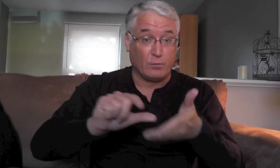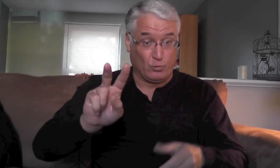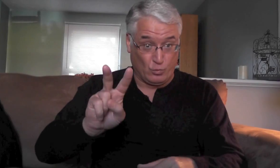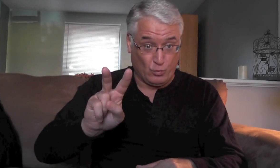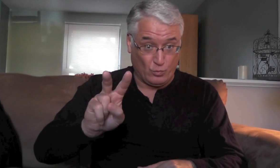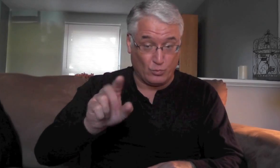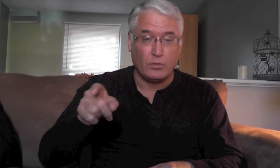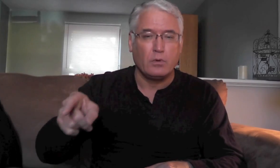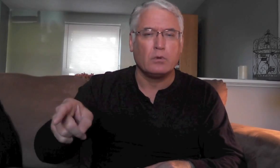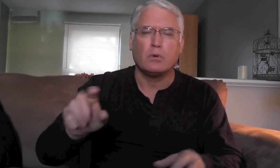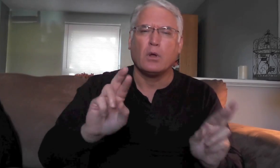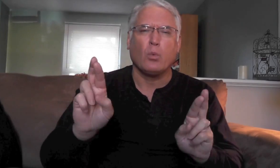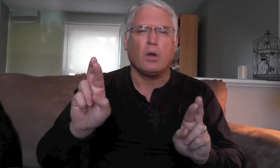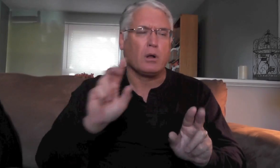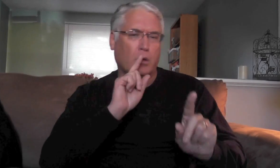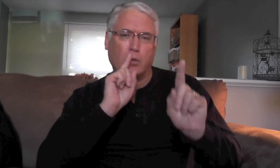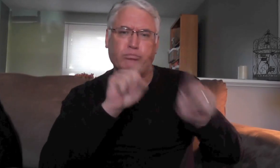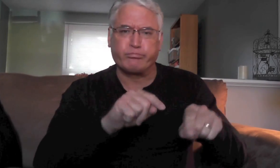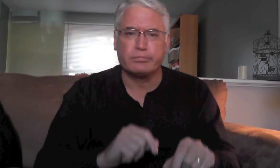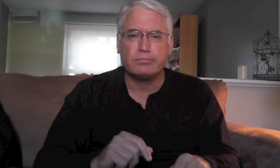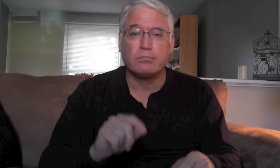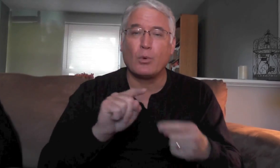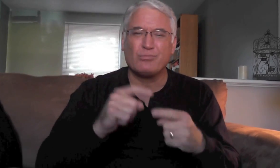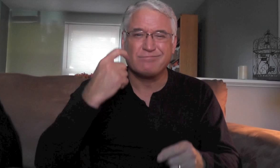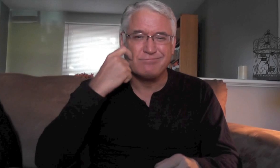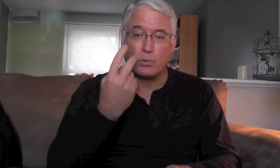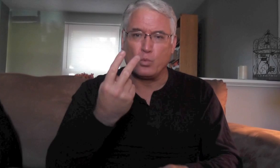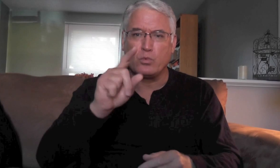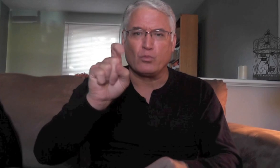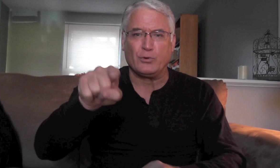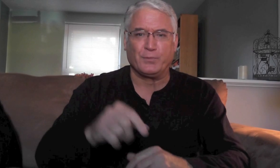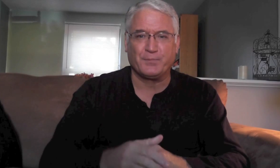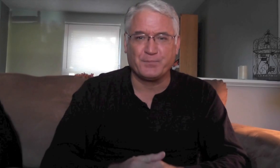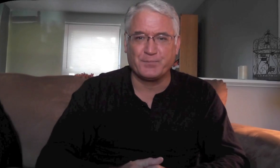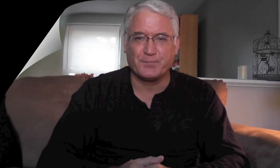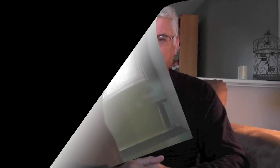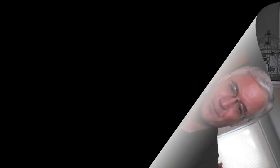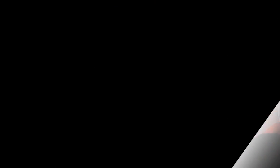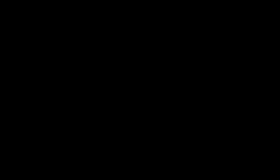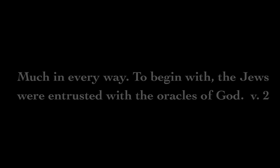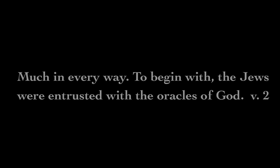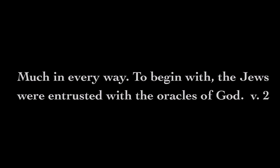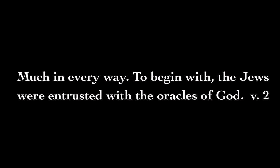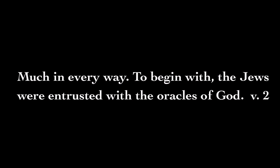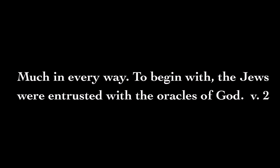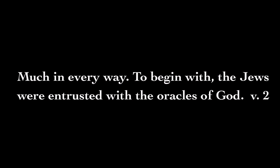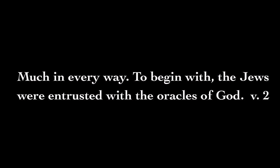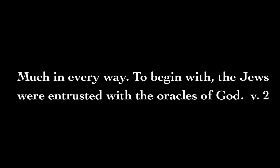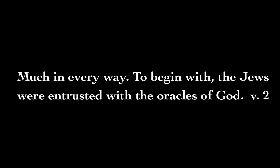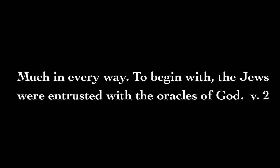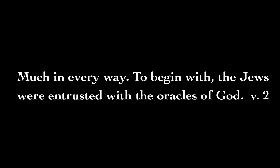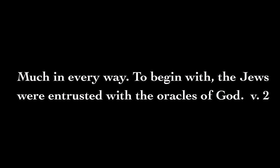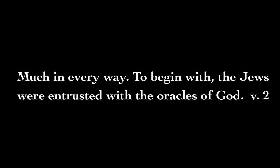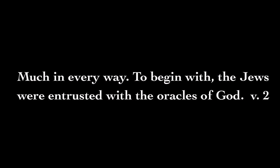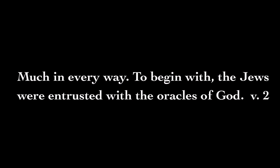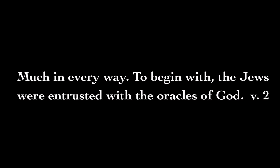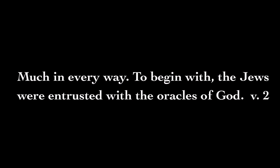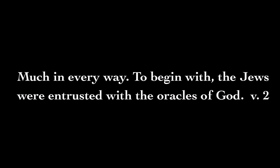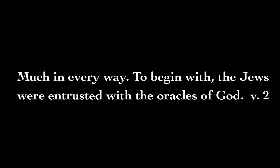Next, in verse 2, Paul, he immediately answers his first 2 questions. Much in every way, to begin with,